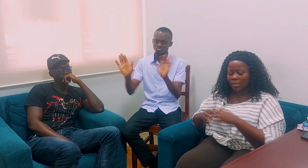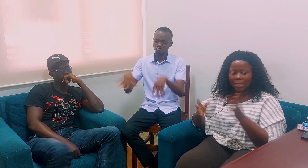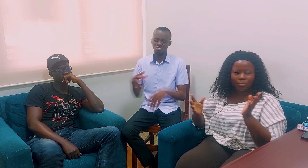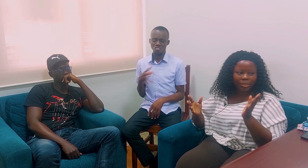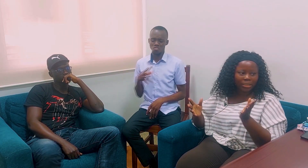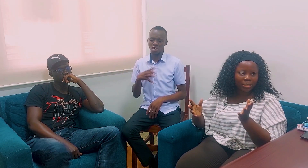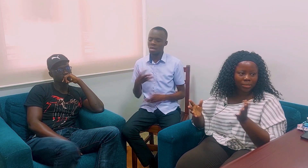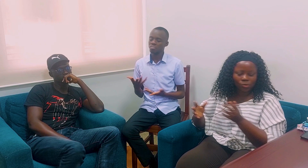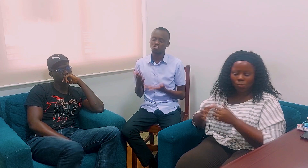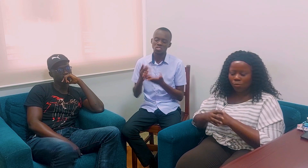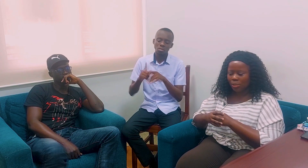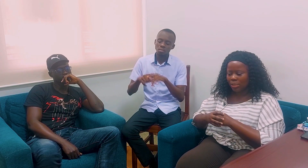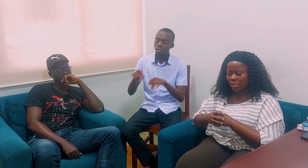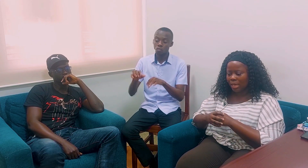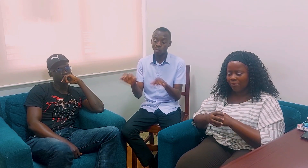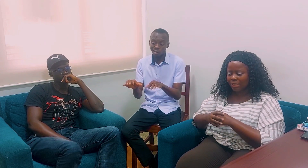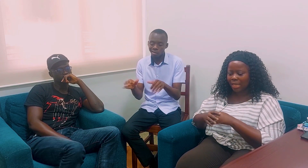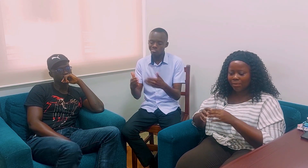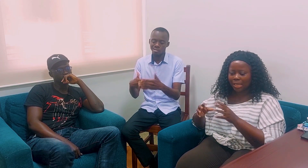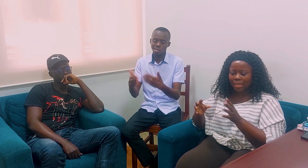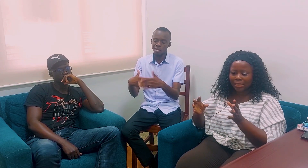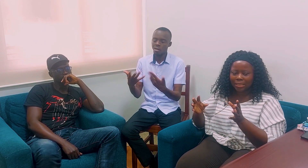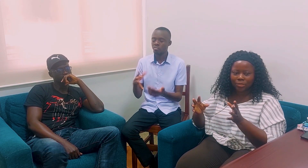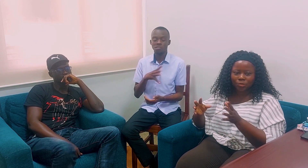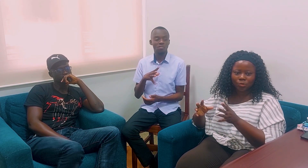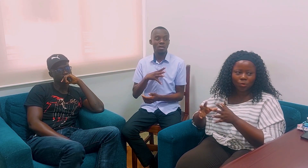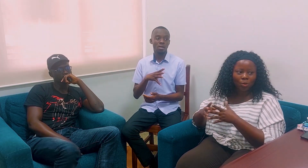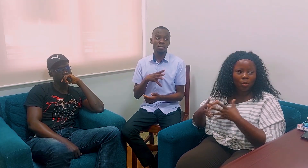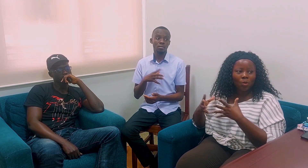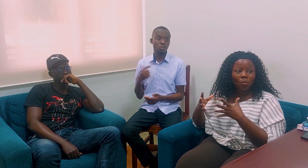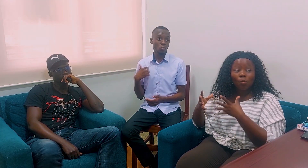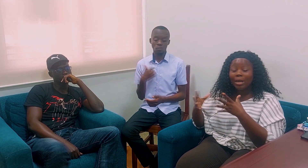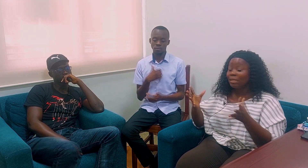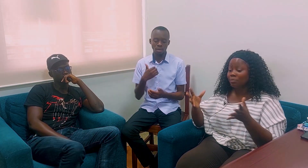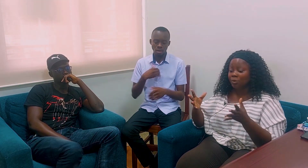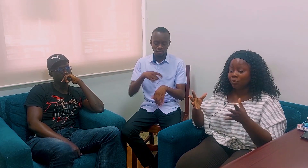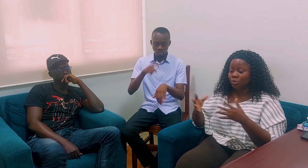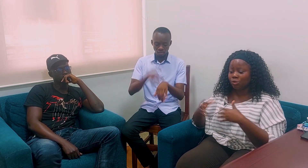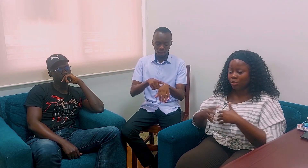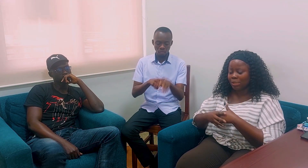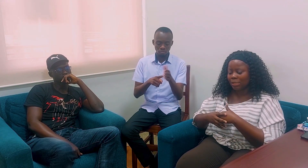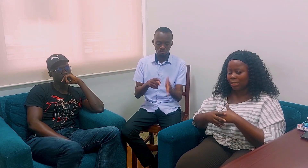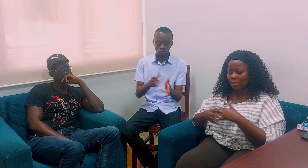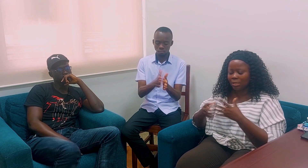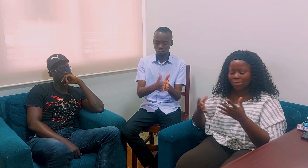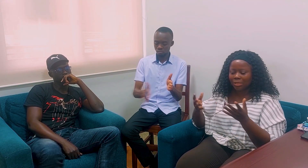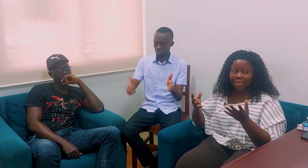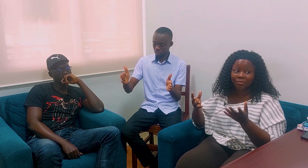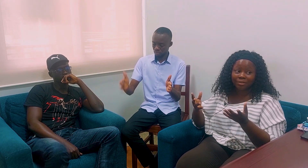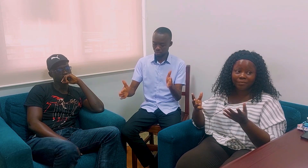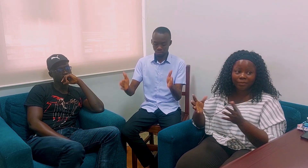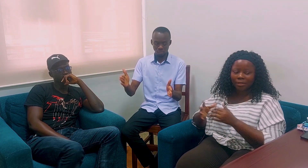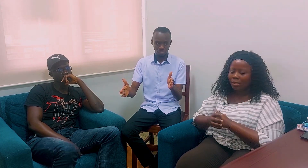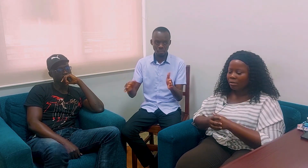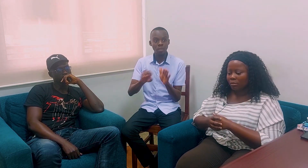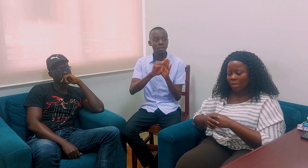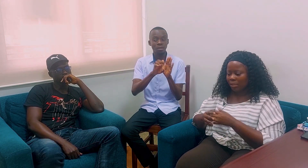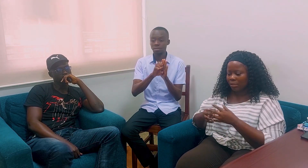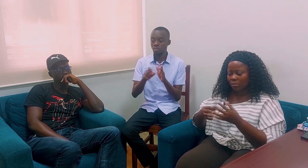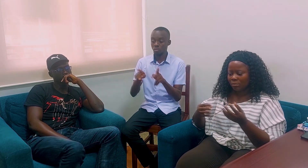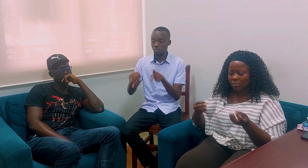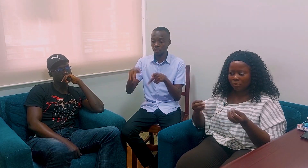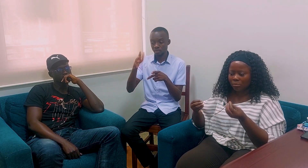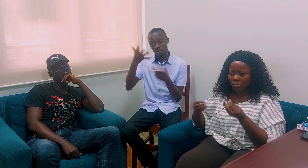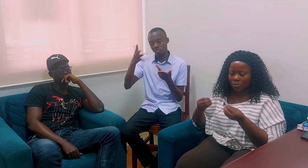just get done with it. So we have timelines as to when people should just get something like grief.